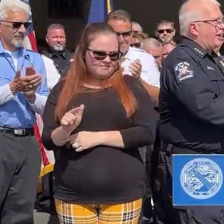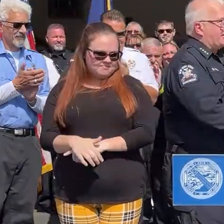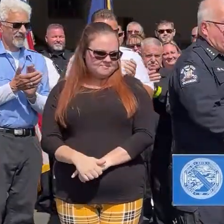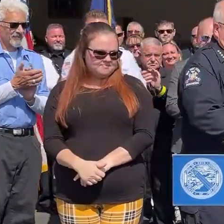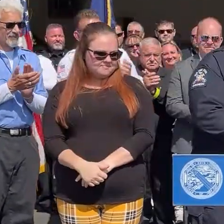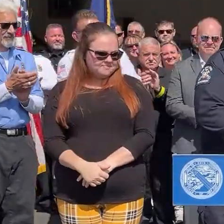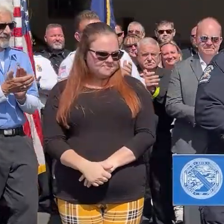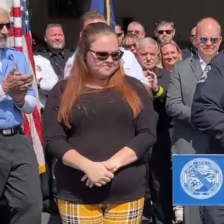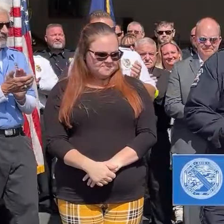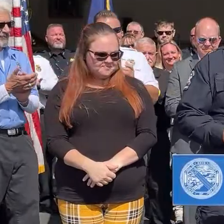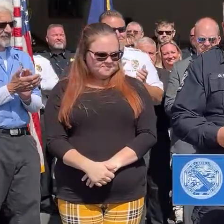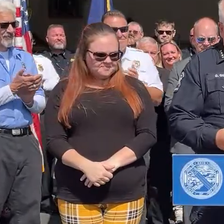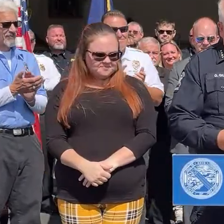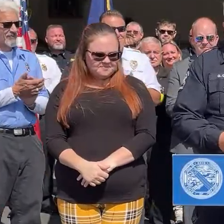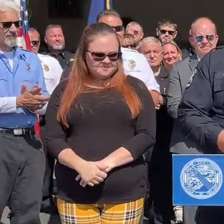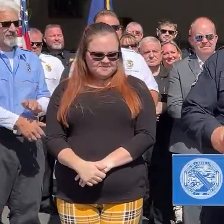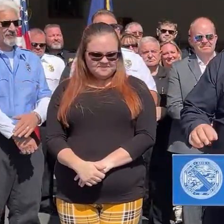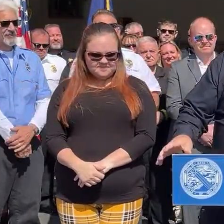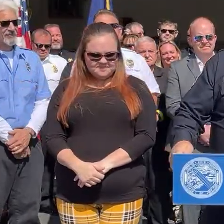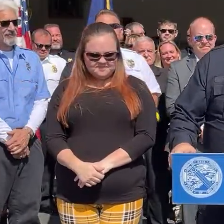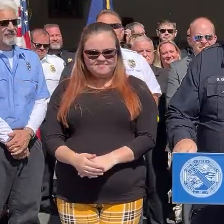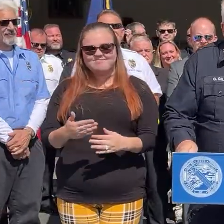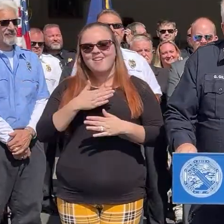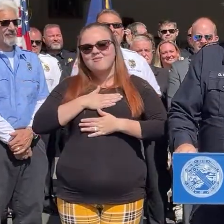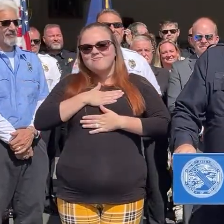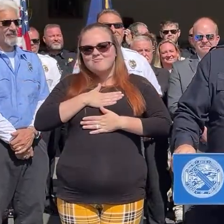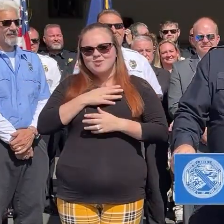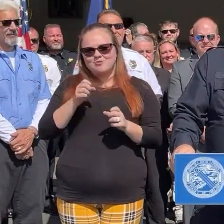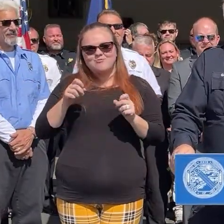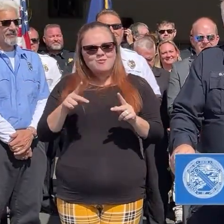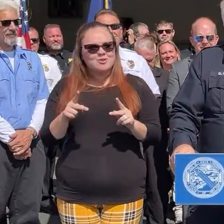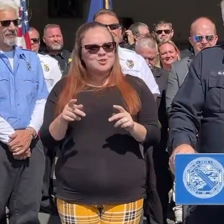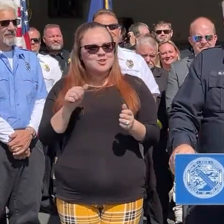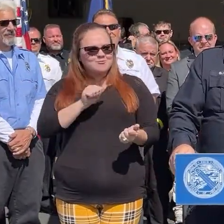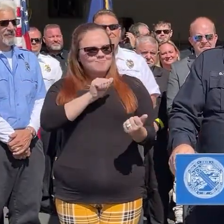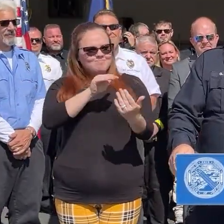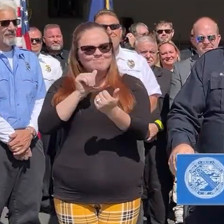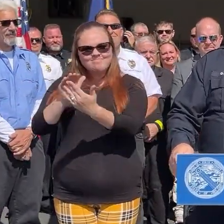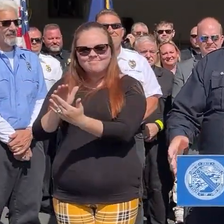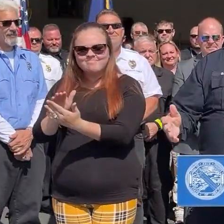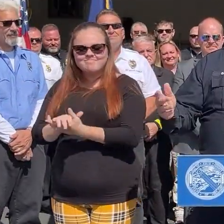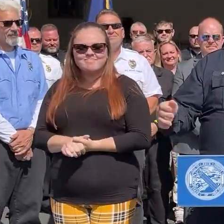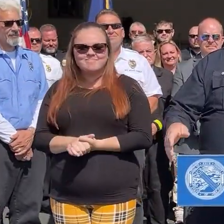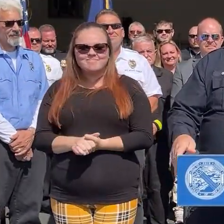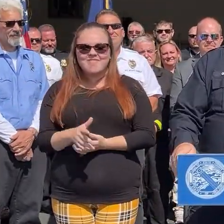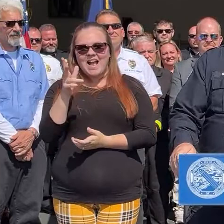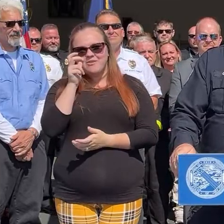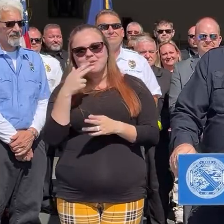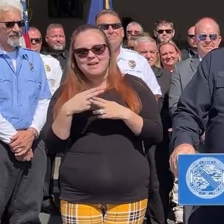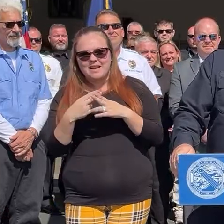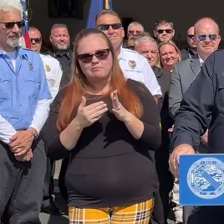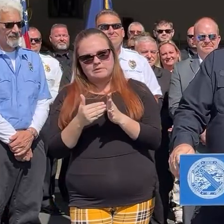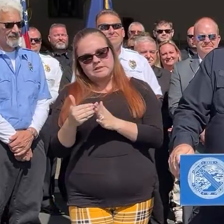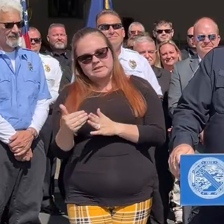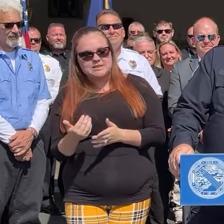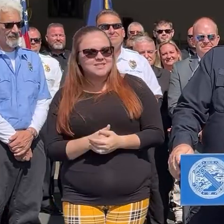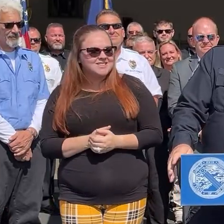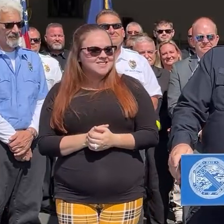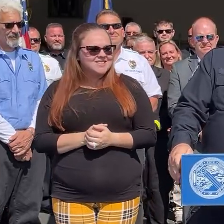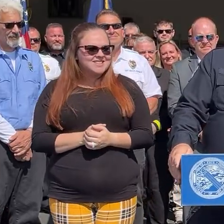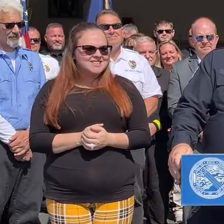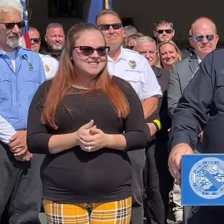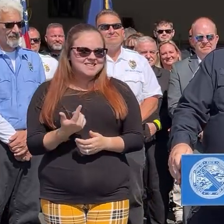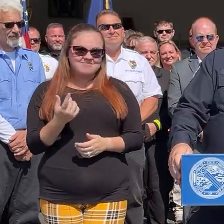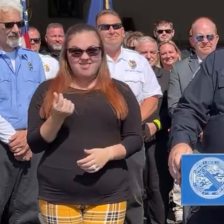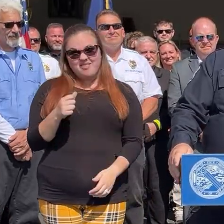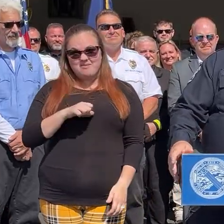Thank you, County Executive. I appreciate the opportunity to address the group here, and I've heard my name a couple of times, and I'm kind